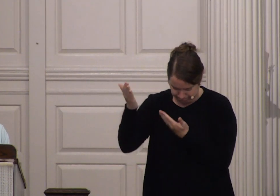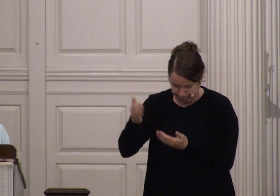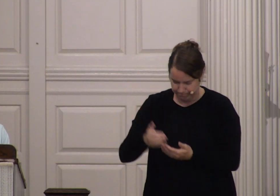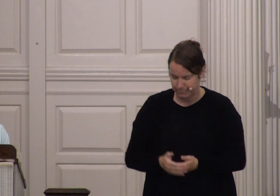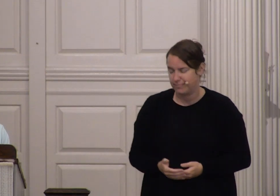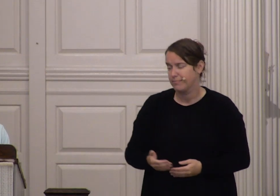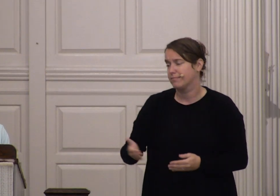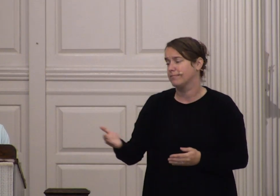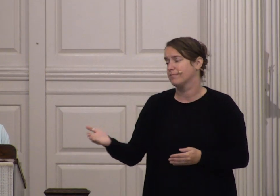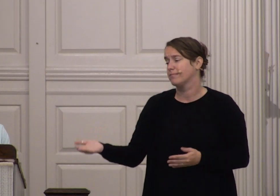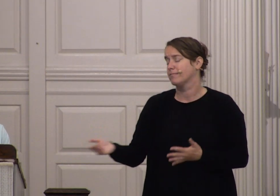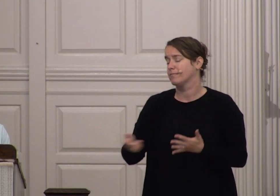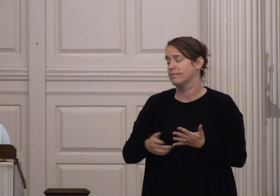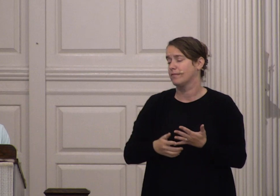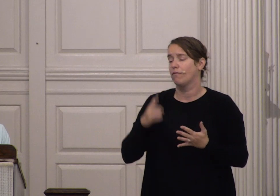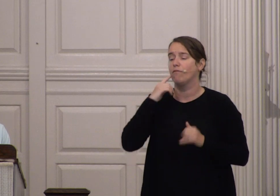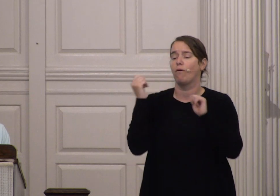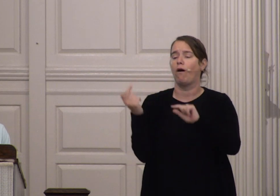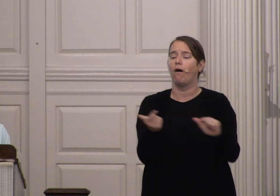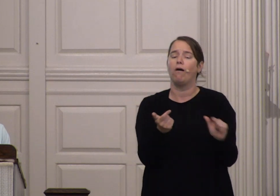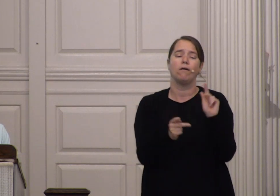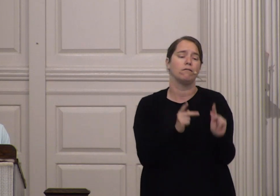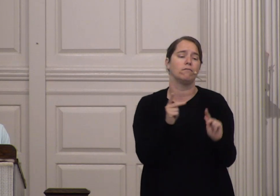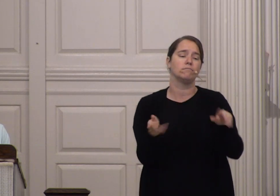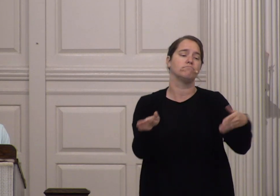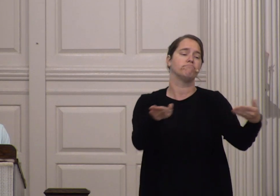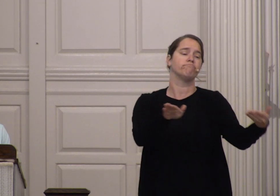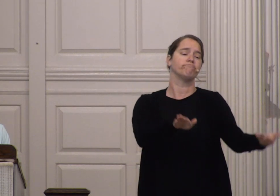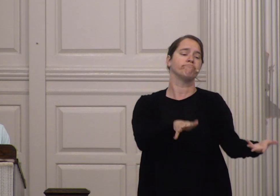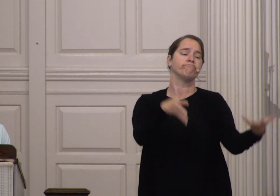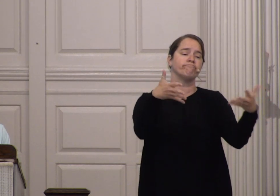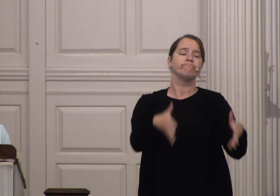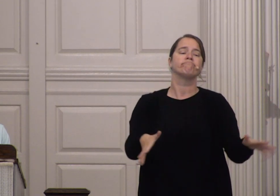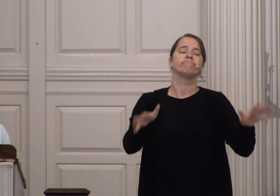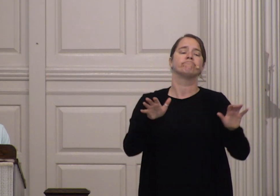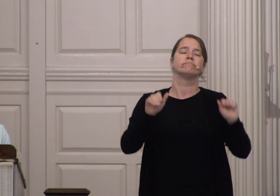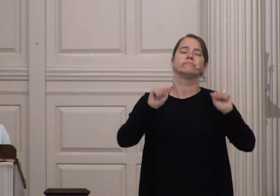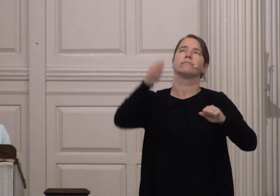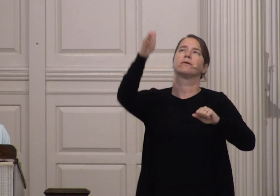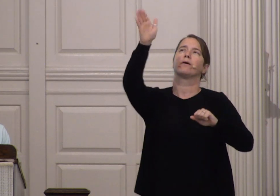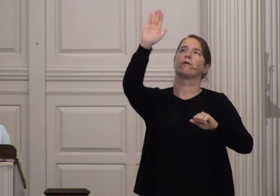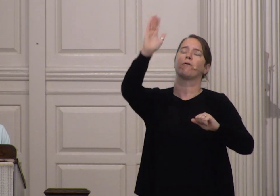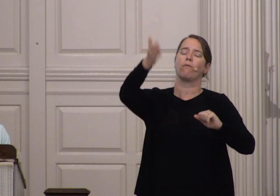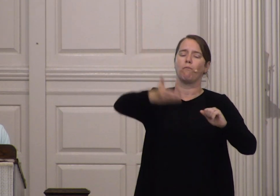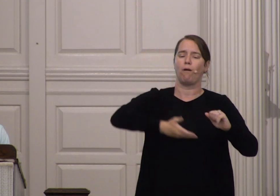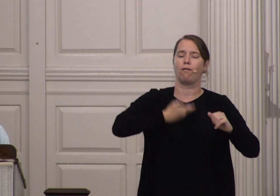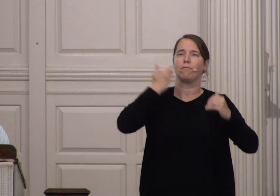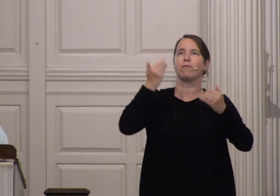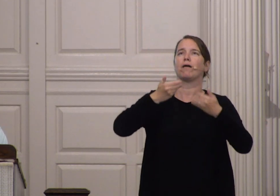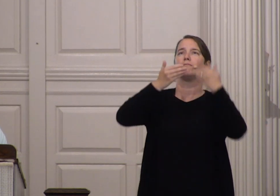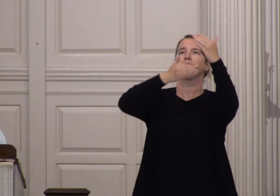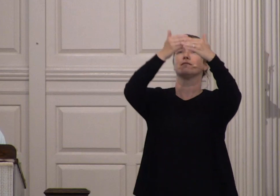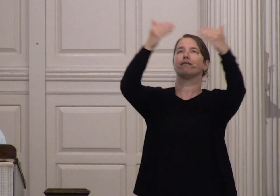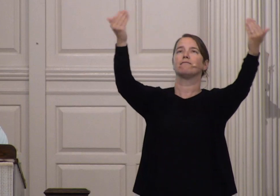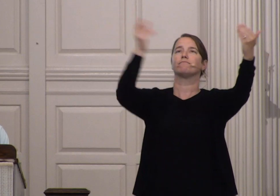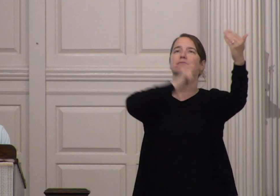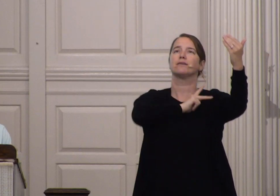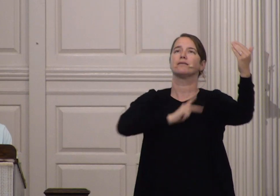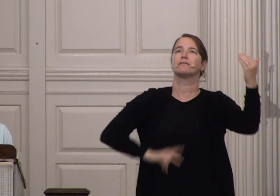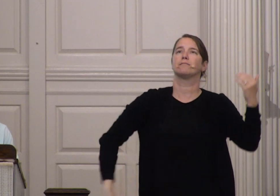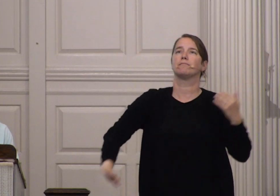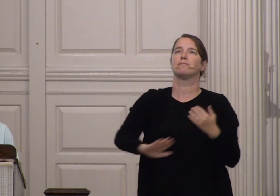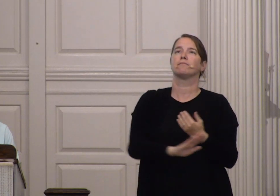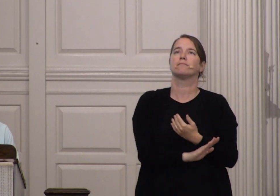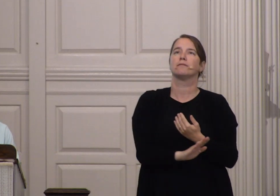For all those who have died, may God welcome them into his heavenly kingdom. Let us pray to the Lord.